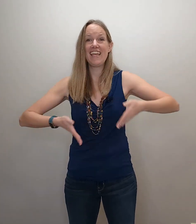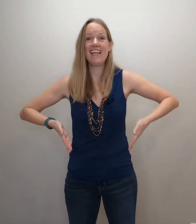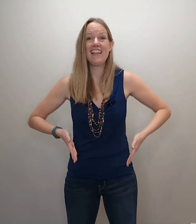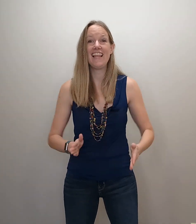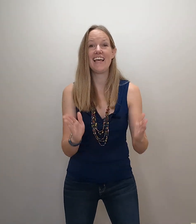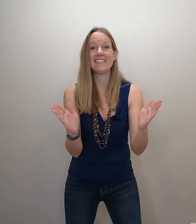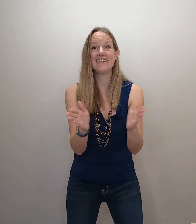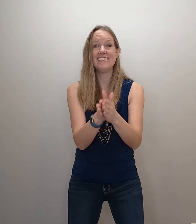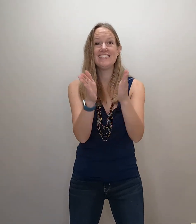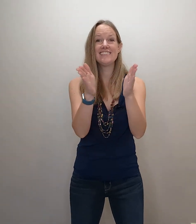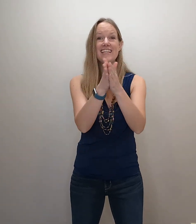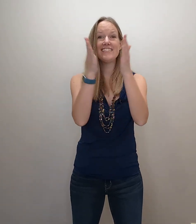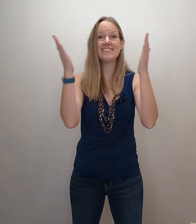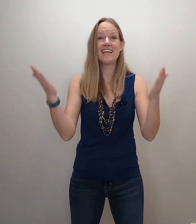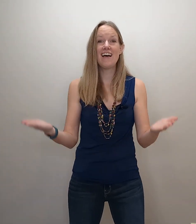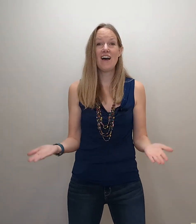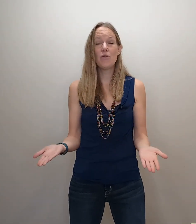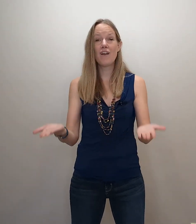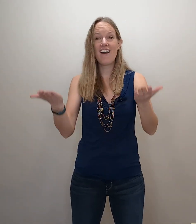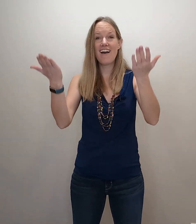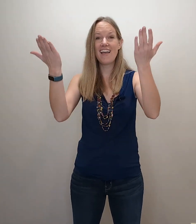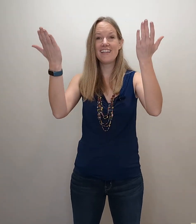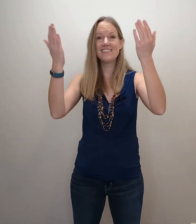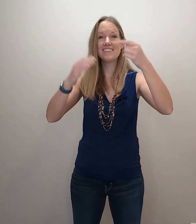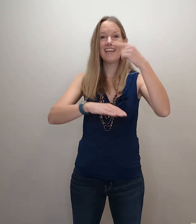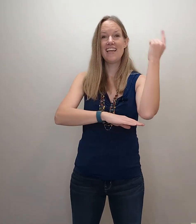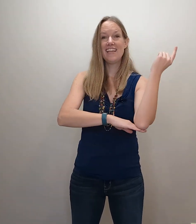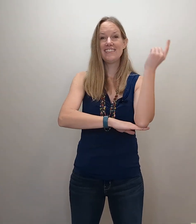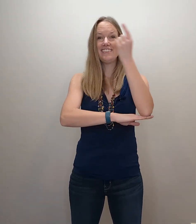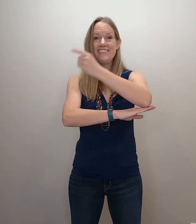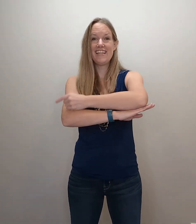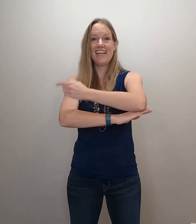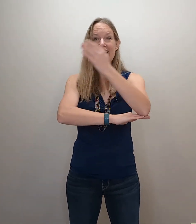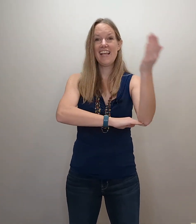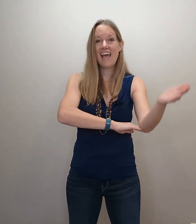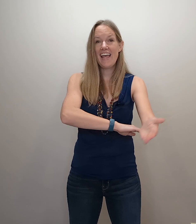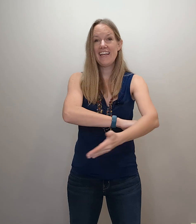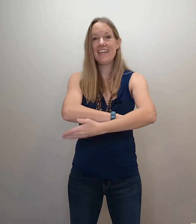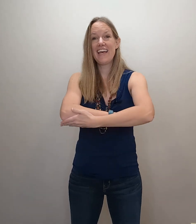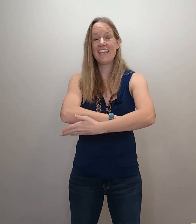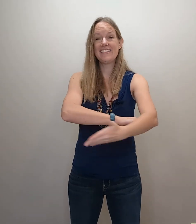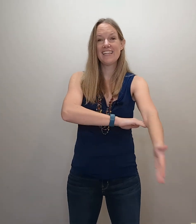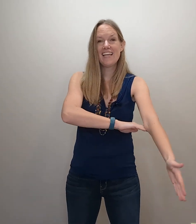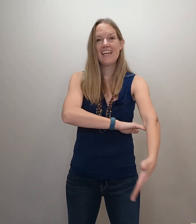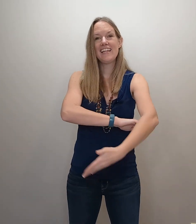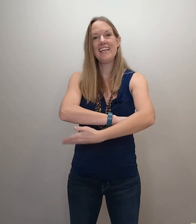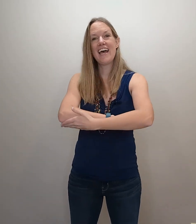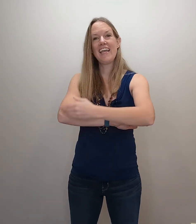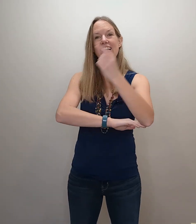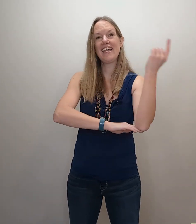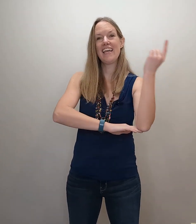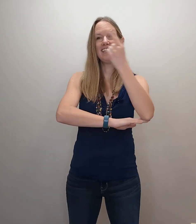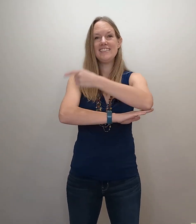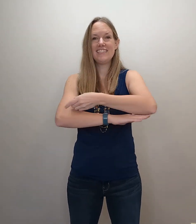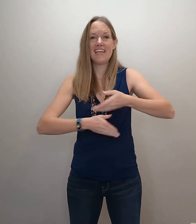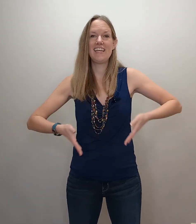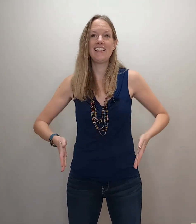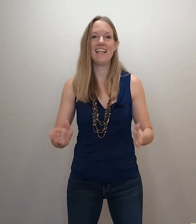day, let incense arise. Day and night, night and day,